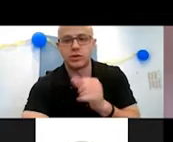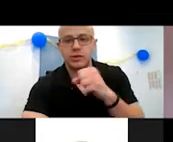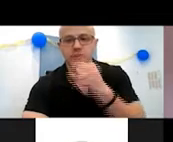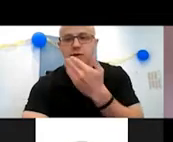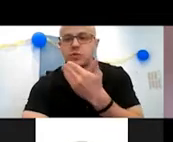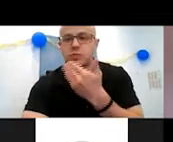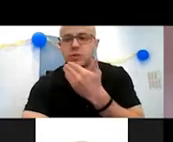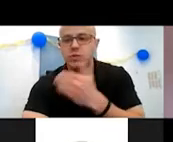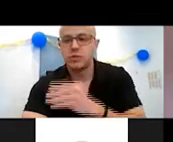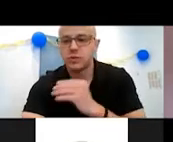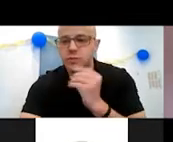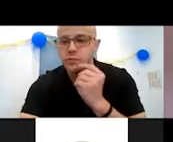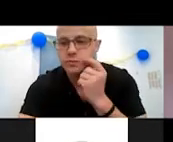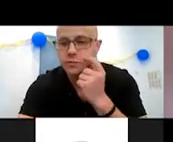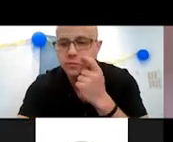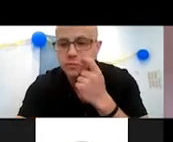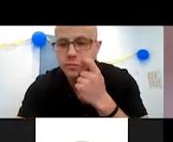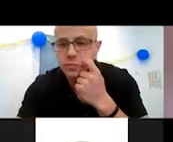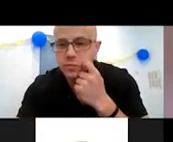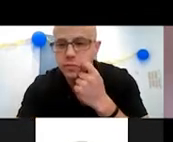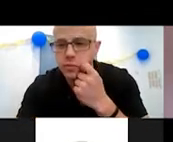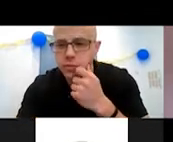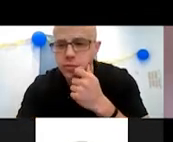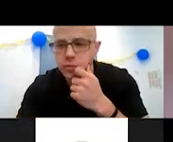Yeah, I know, yeah, I'm reading it right now.